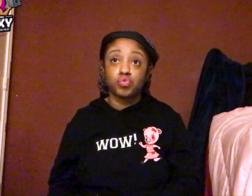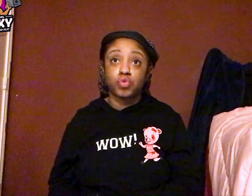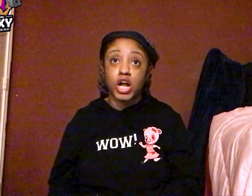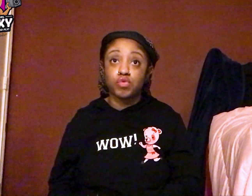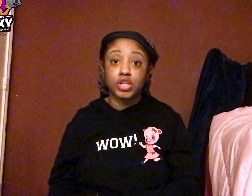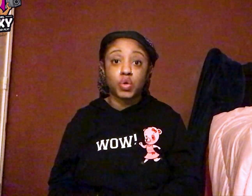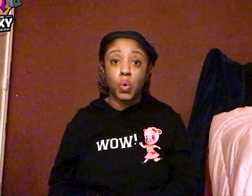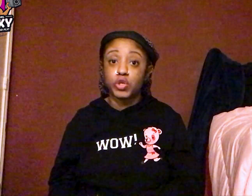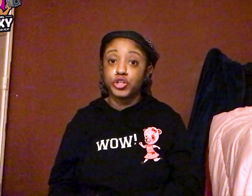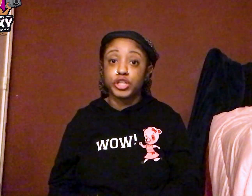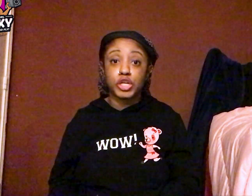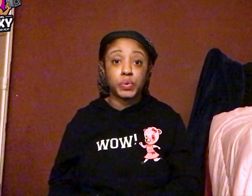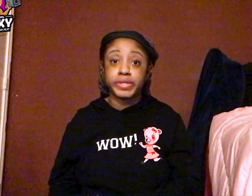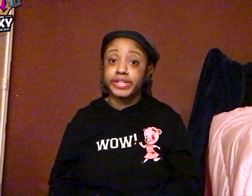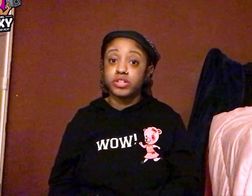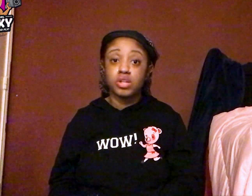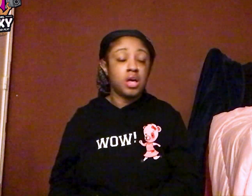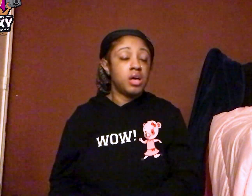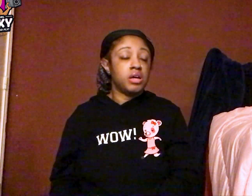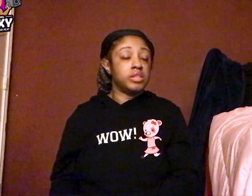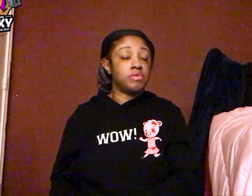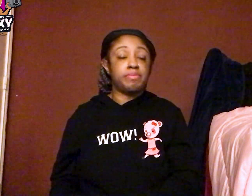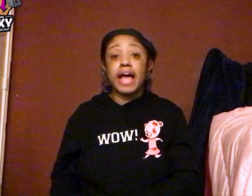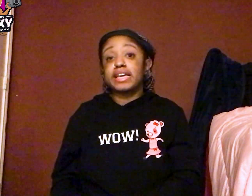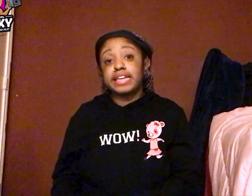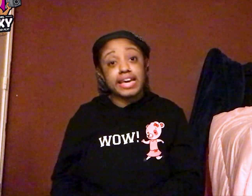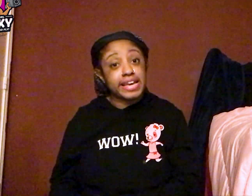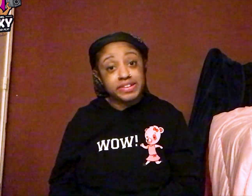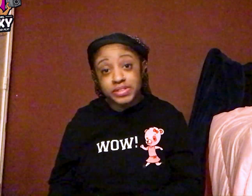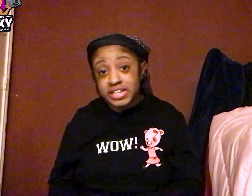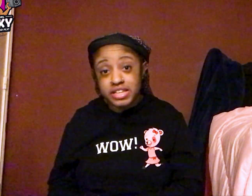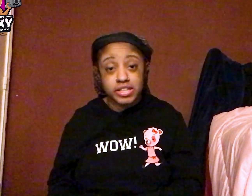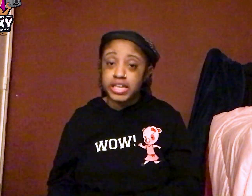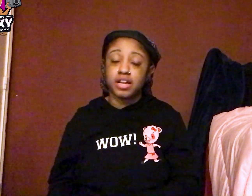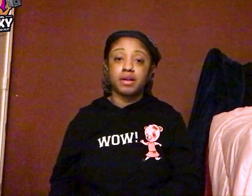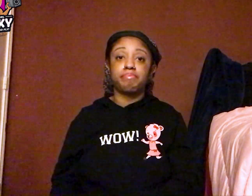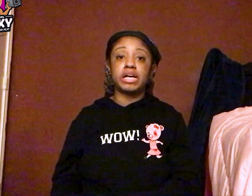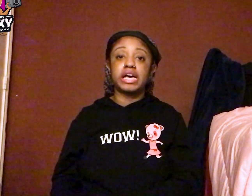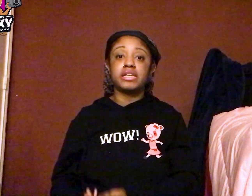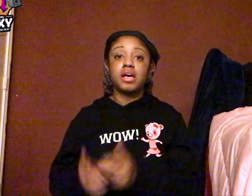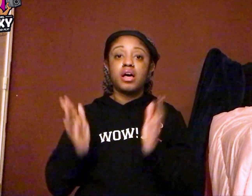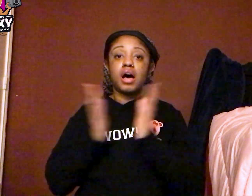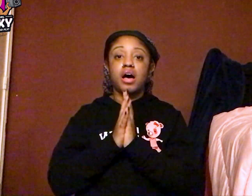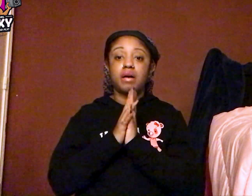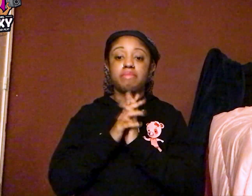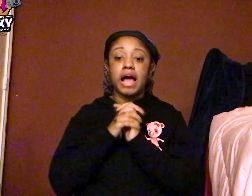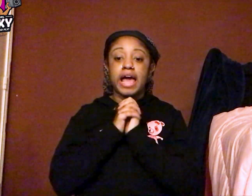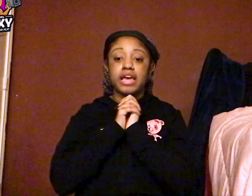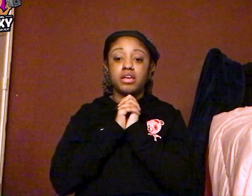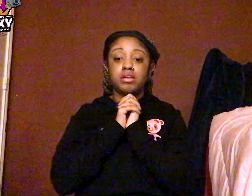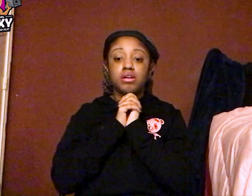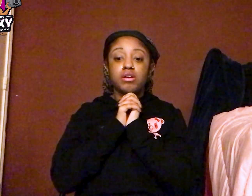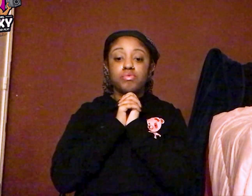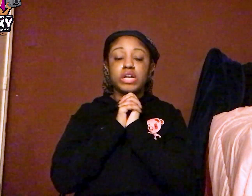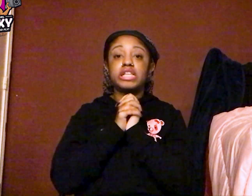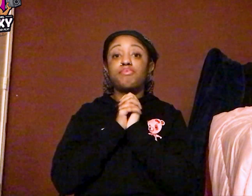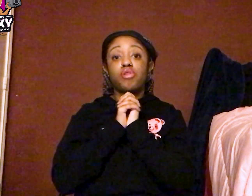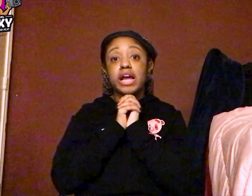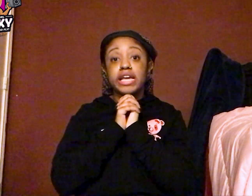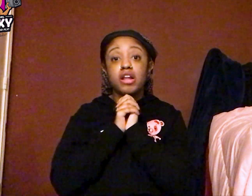right around the corner. The New Year's. Then we're back again with another year. But, I really pray and